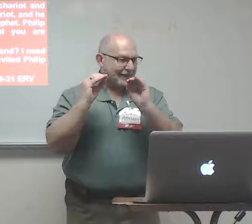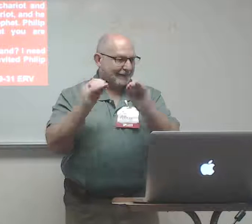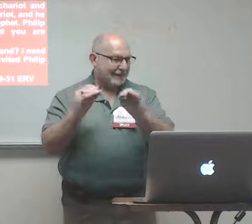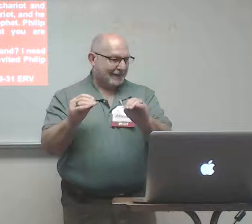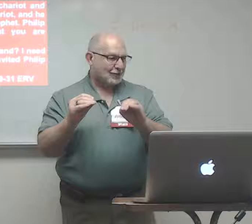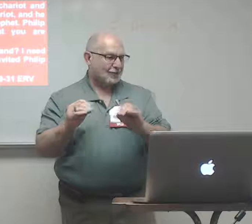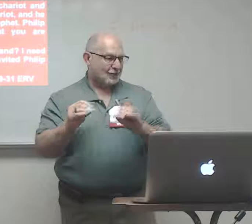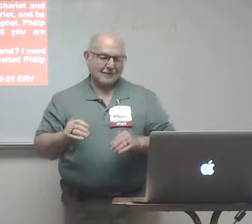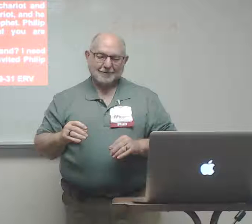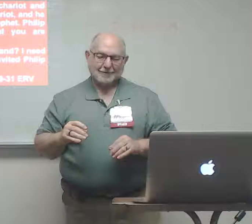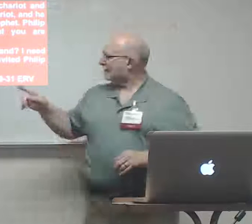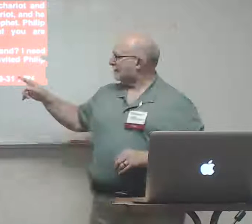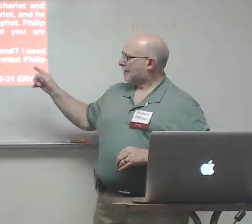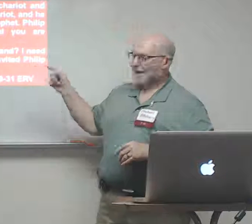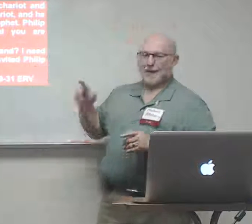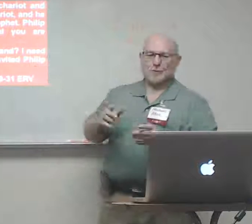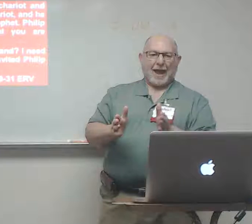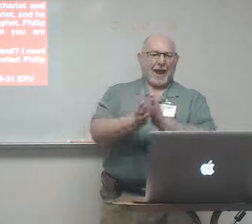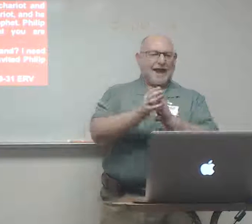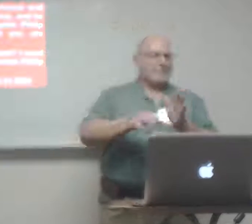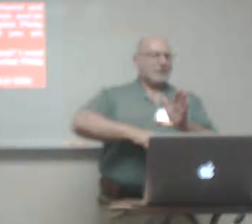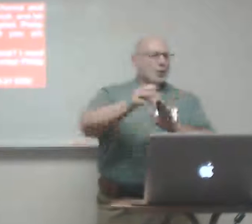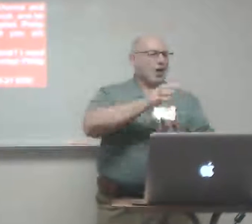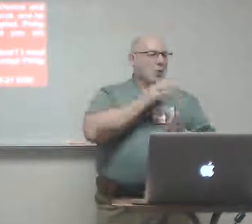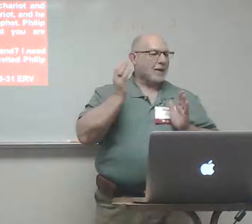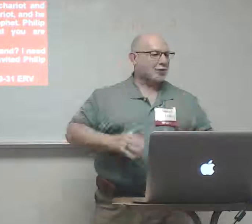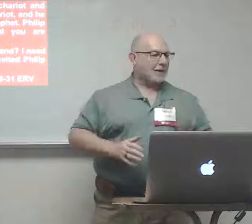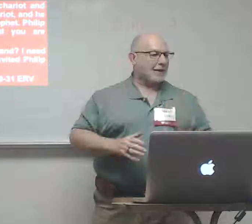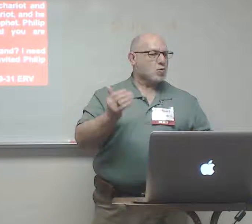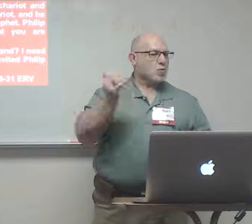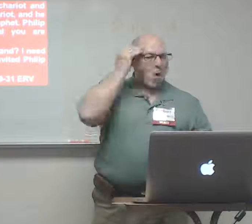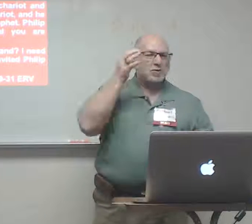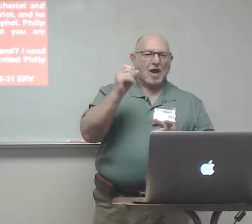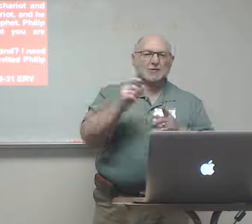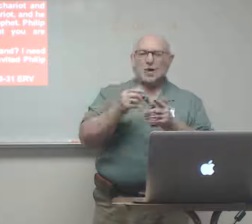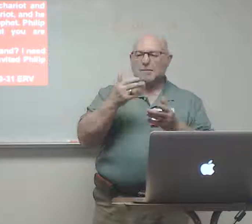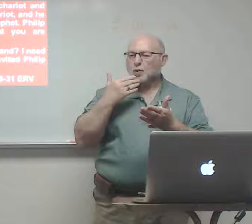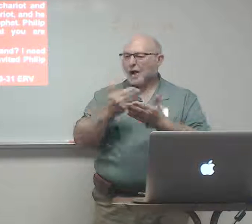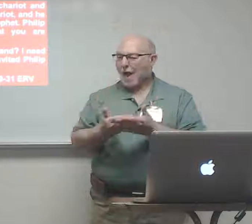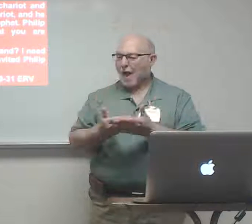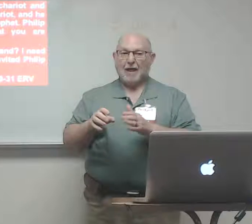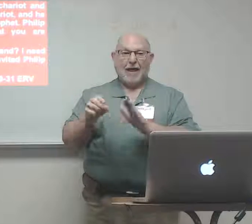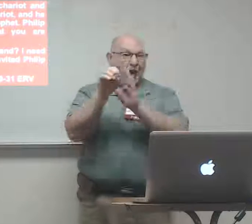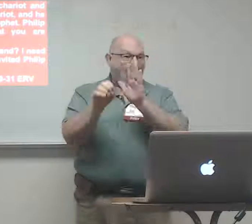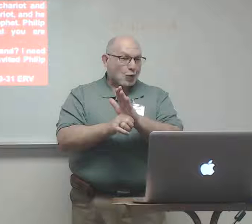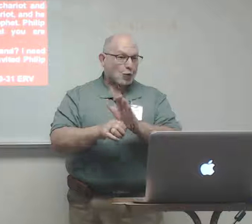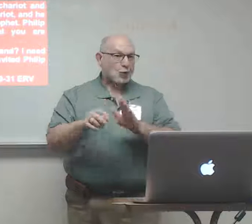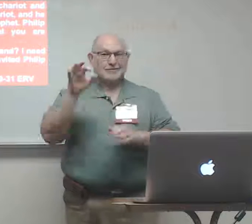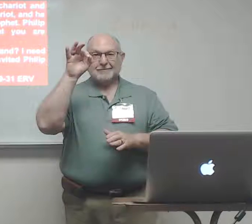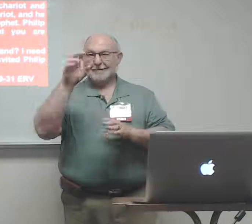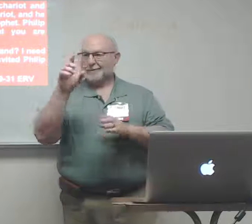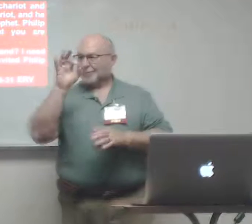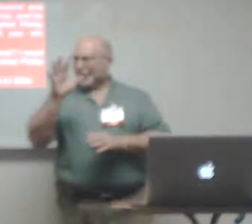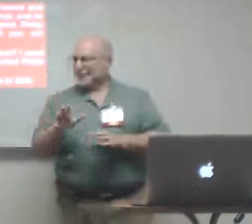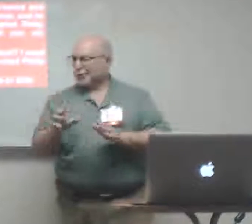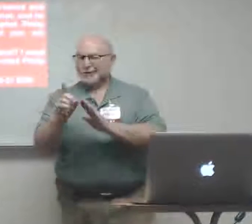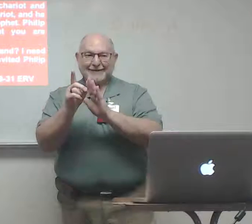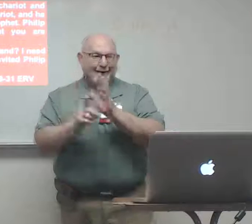deaf people, I have to ask them that question. Do you understand? Do you understand what you read? And a lot of times the answer is no. Do